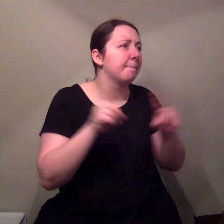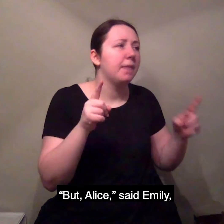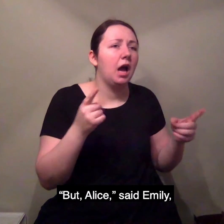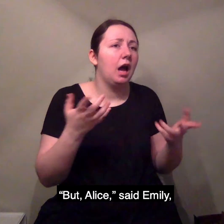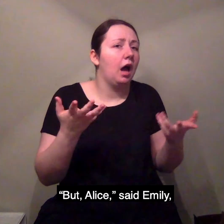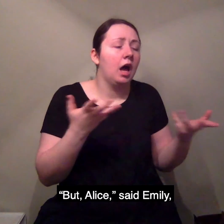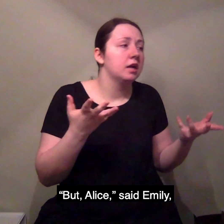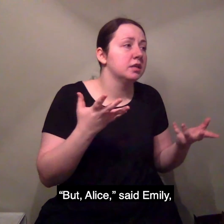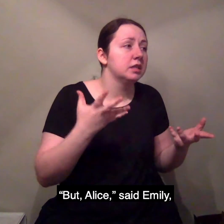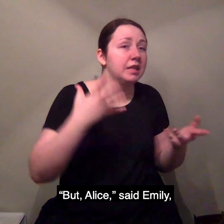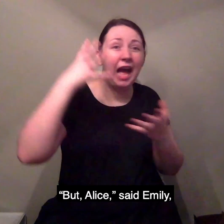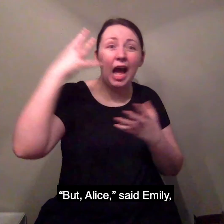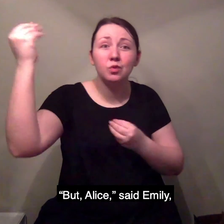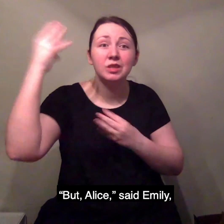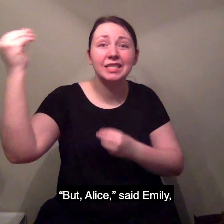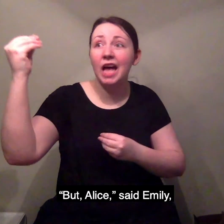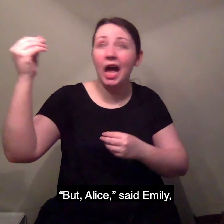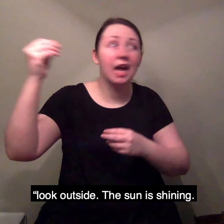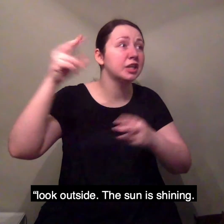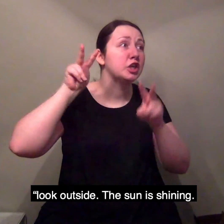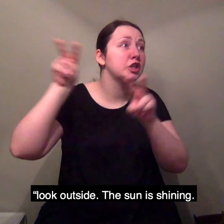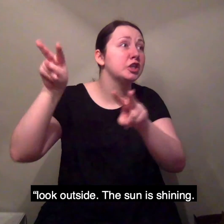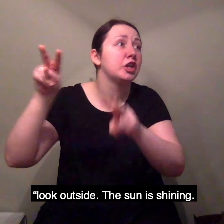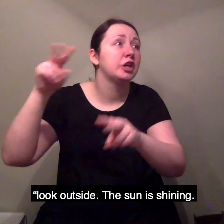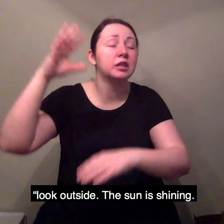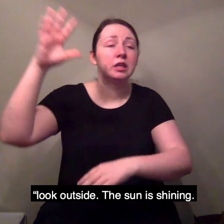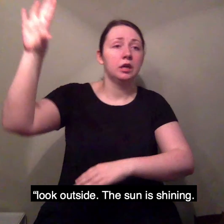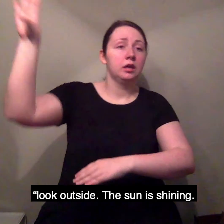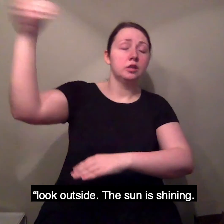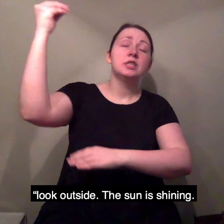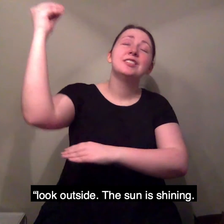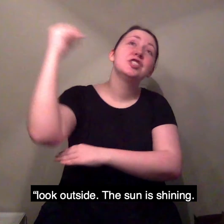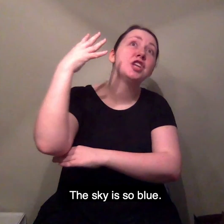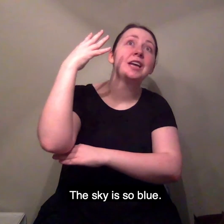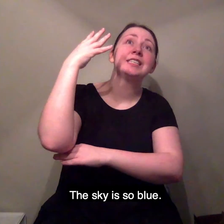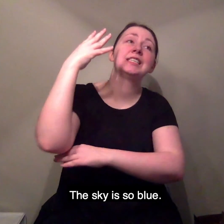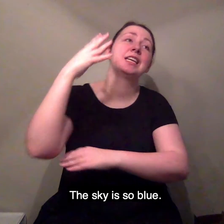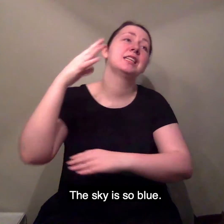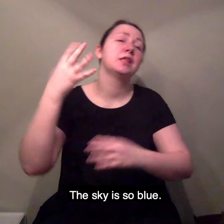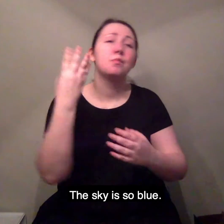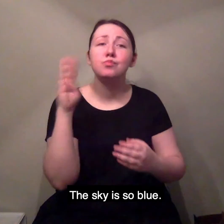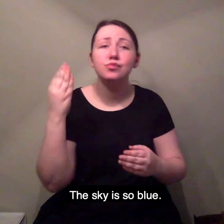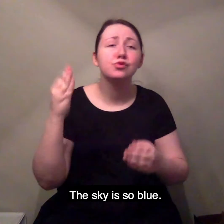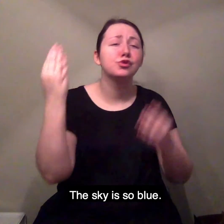"But Alice," said Emily, "look outside. The sun is shining. The sky is so blue.